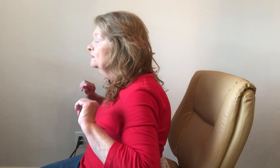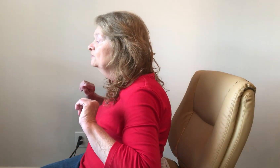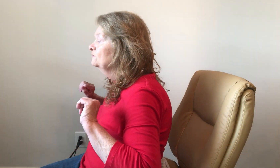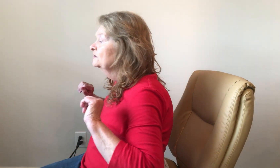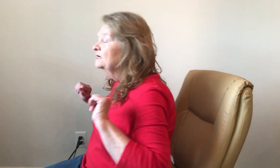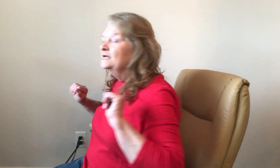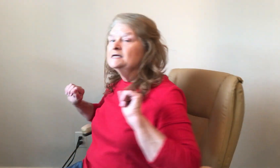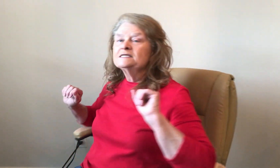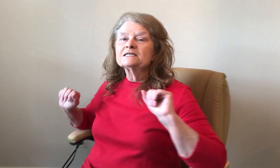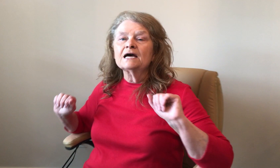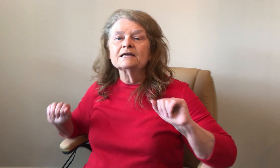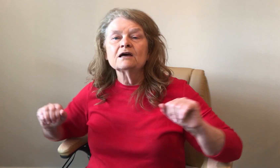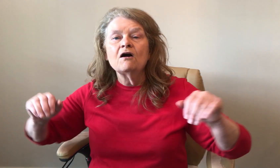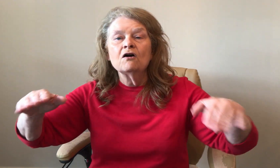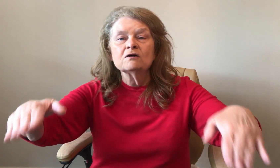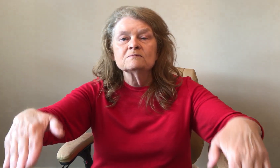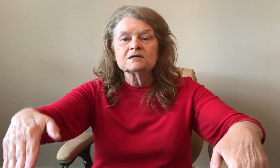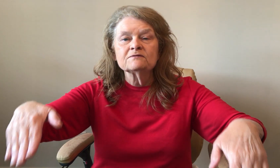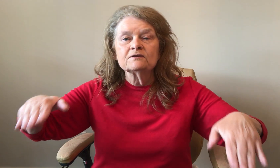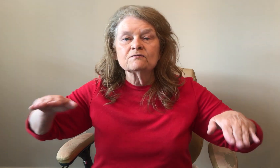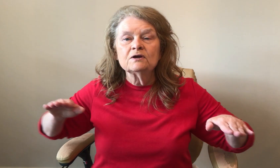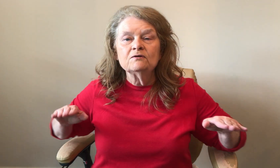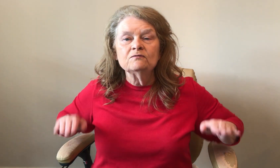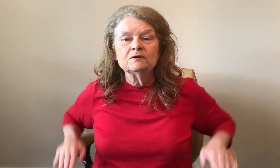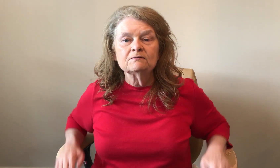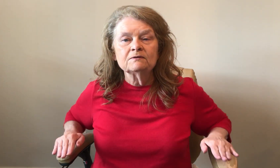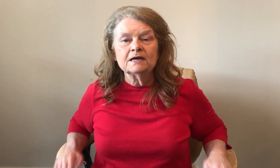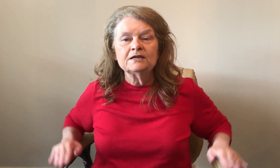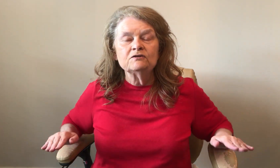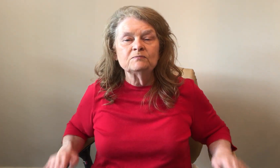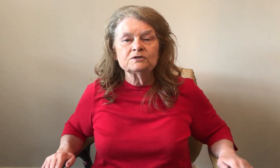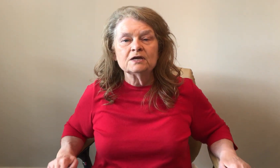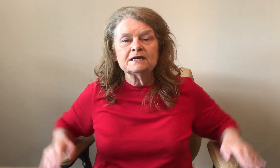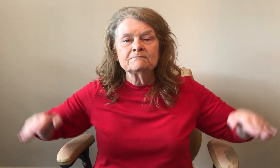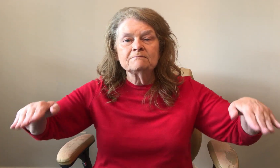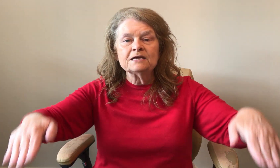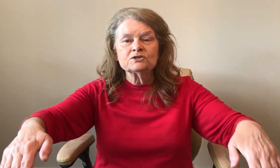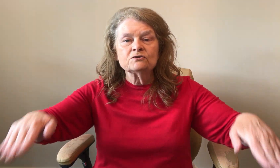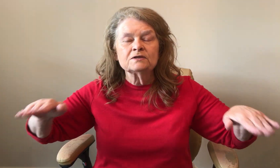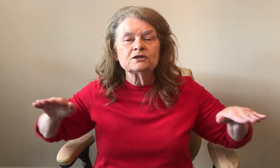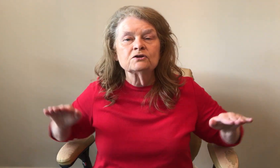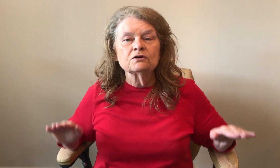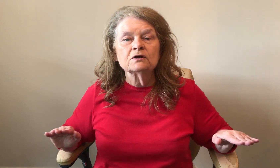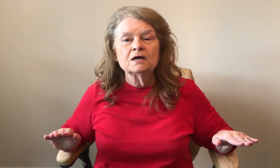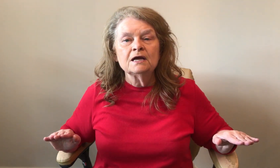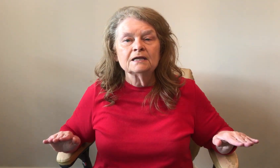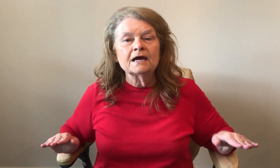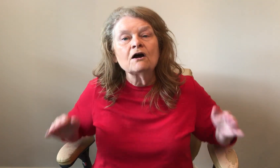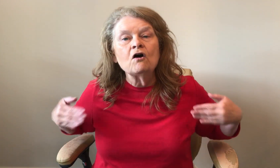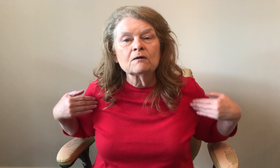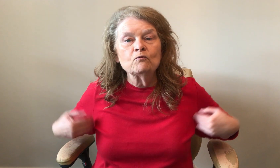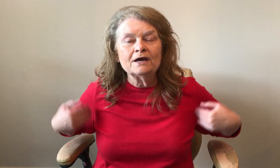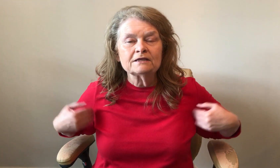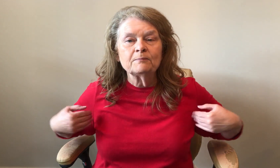Throne. This is like the arms of the throne, and you put, and make sure that you're like arm width